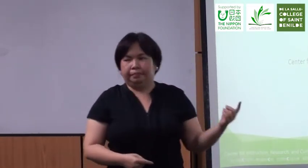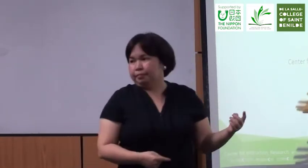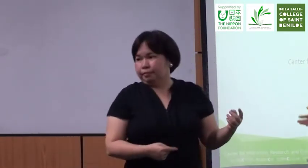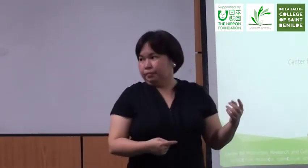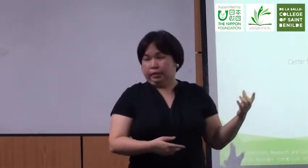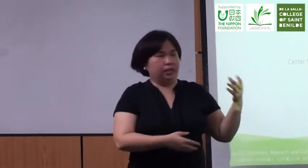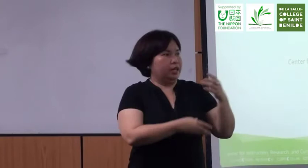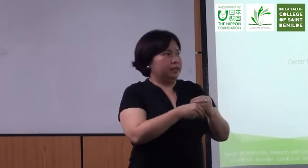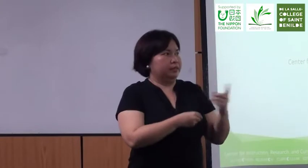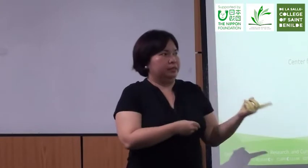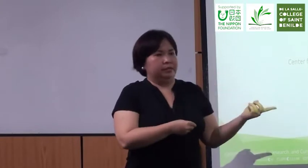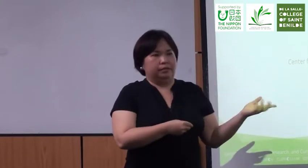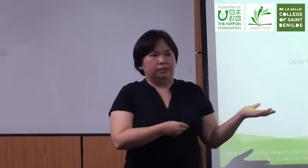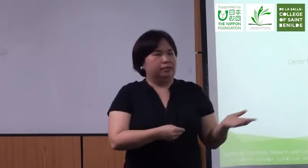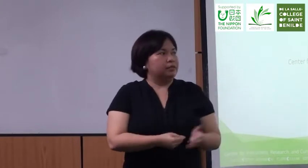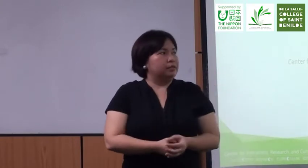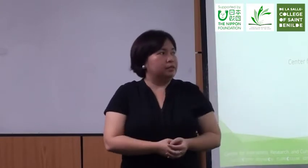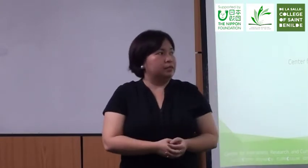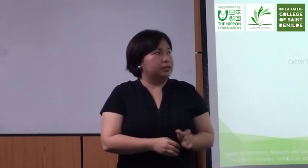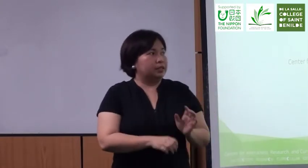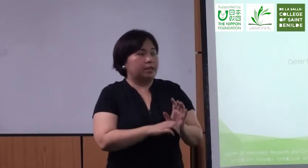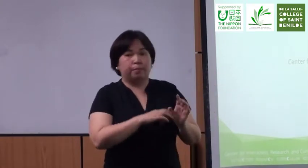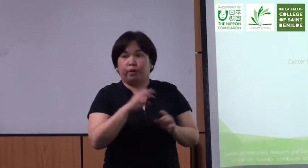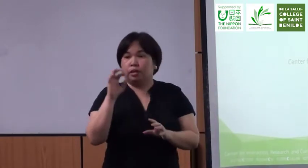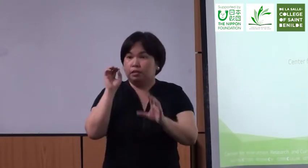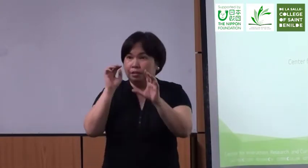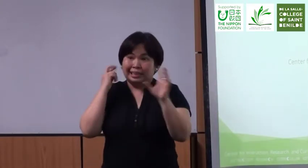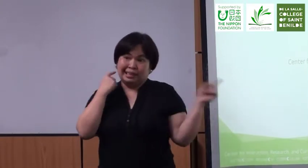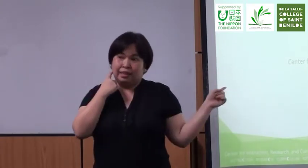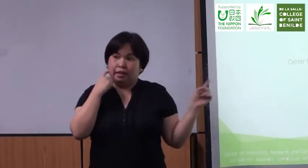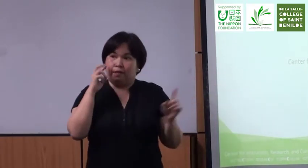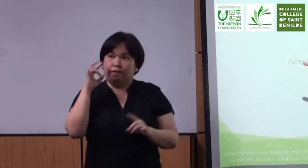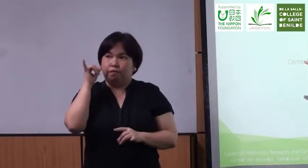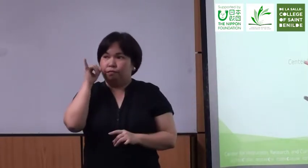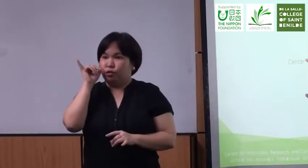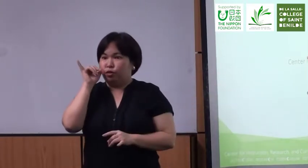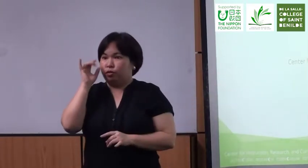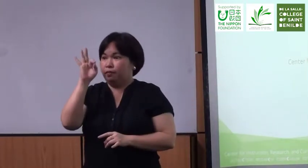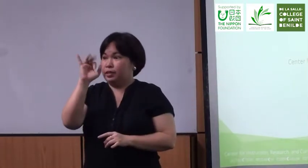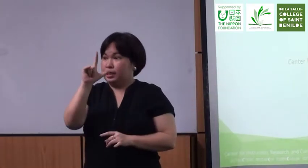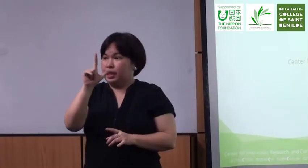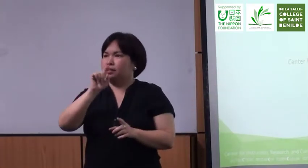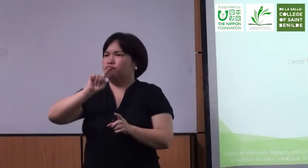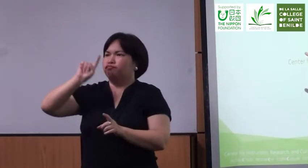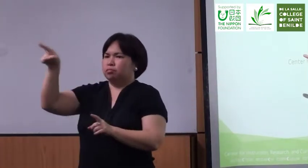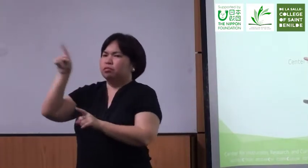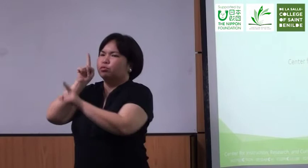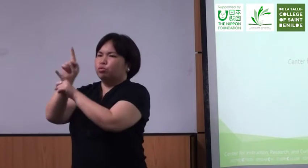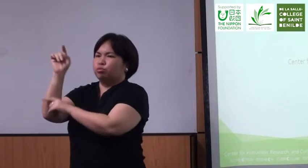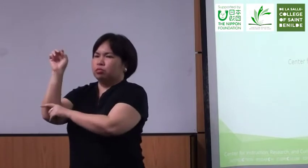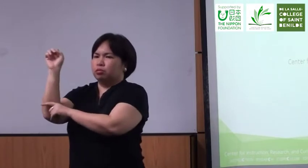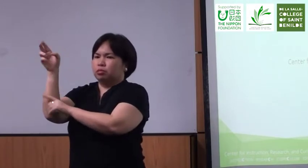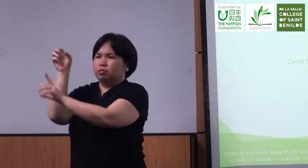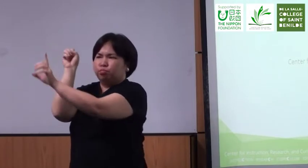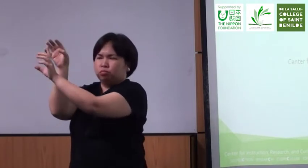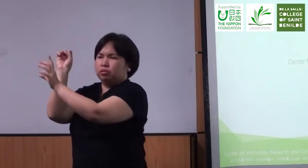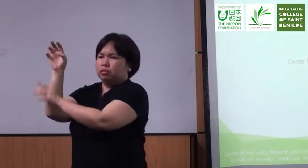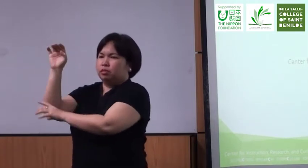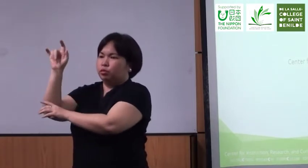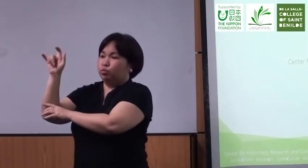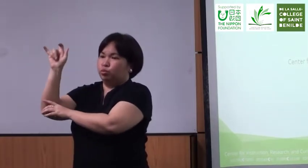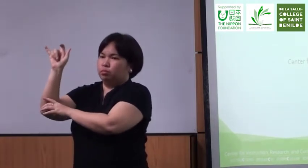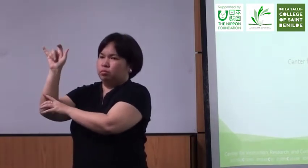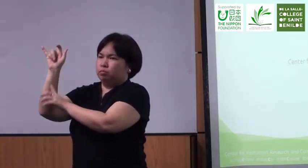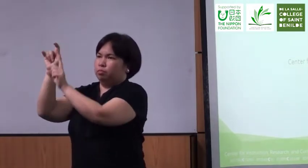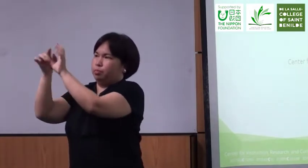Additional. For example, the FSL video, it's in YouTube, but the link is in Moodle or Build